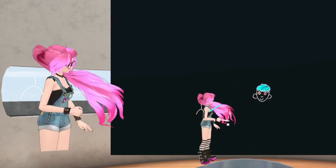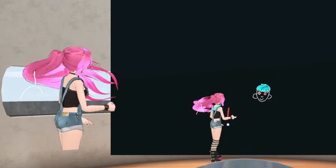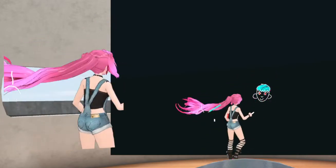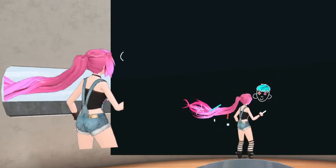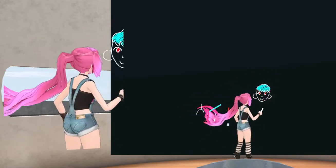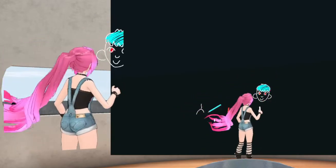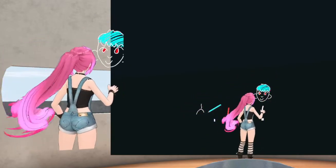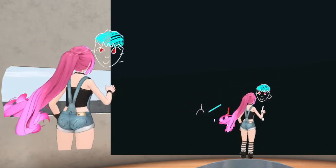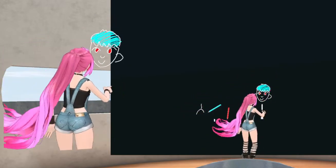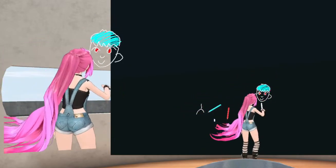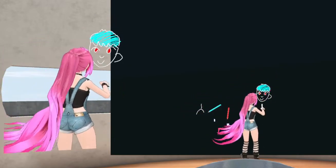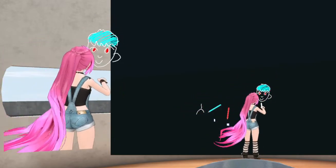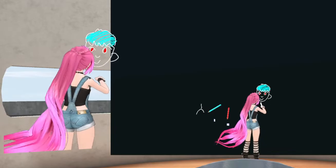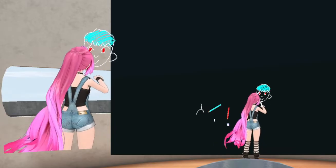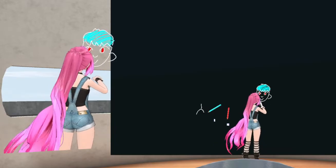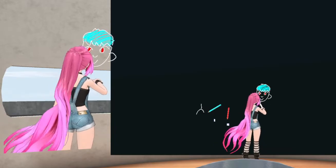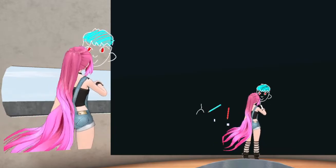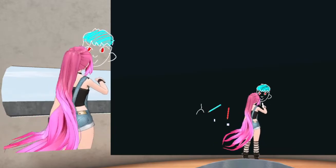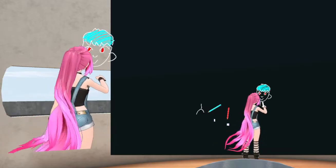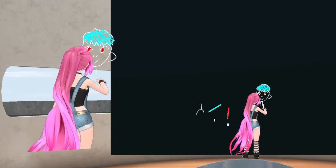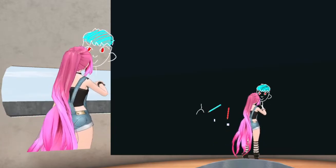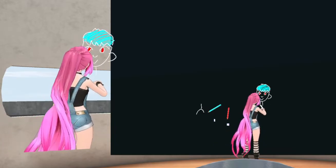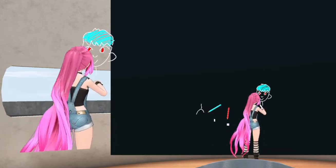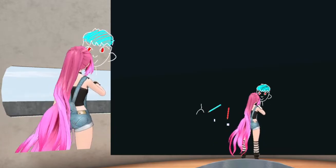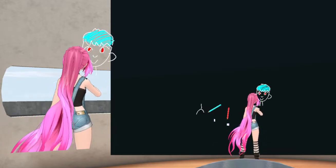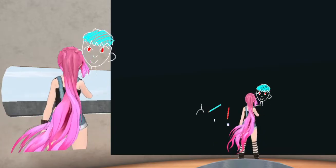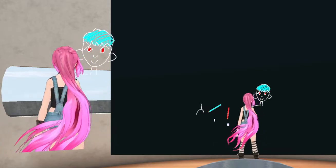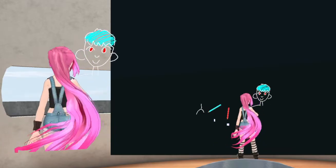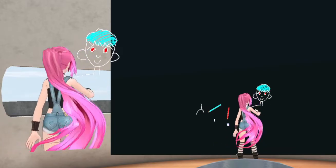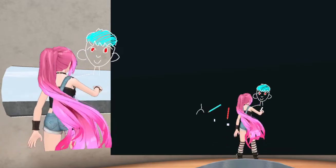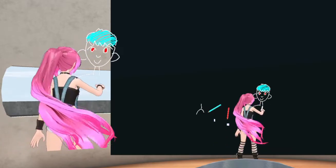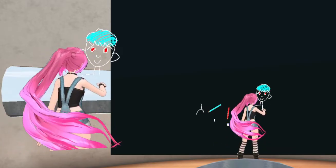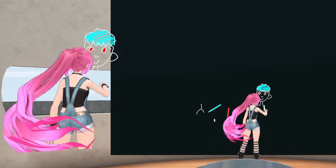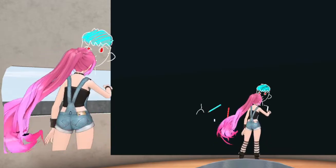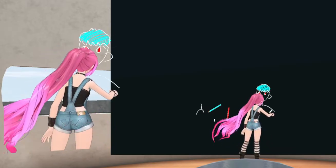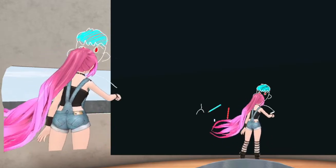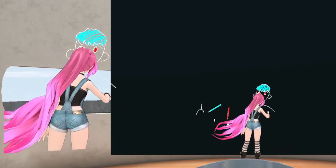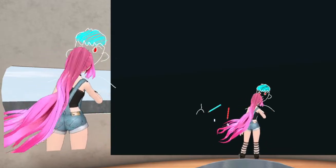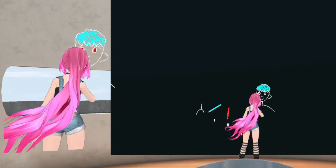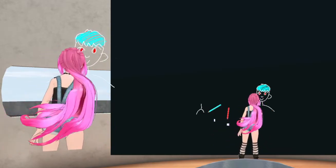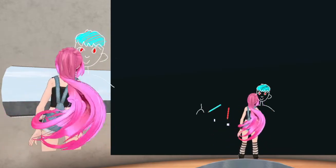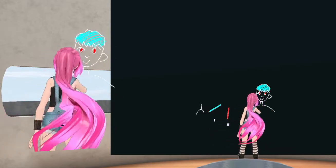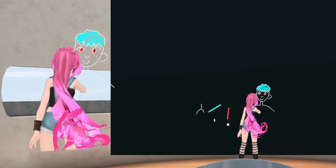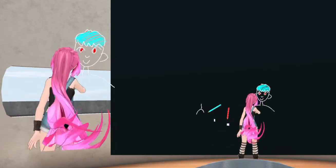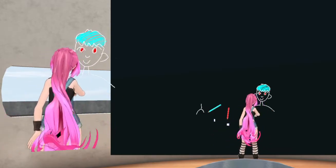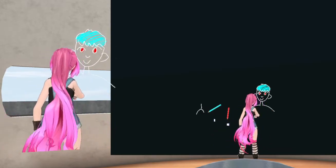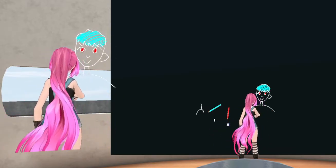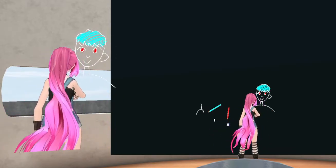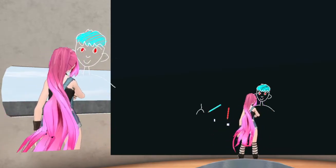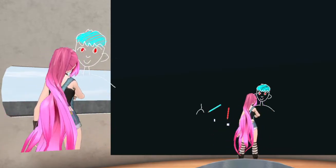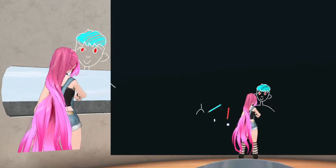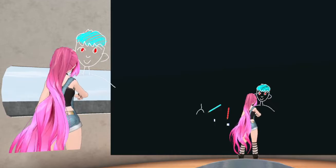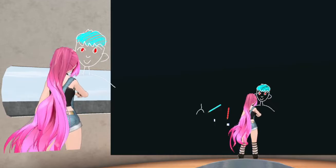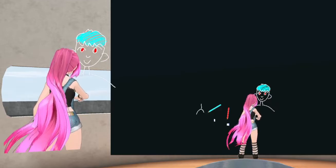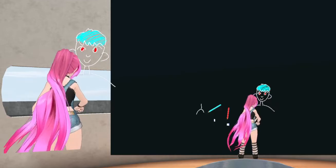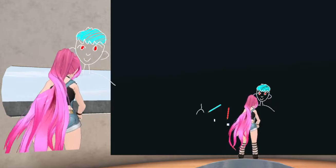evil Poe. Evil Poe. Poe's evil brother.